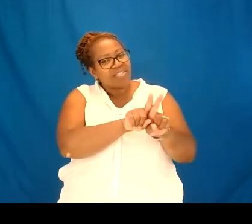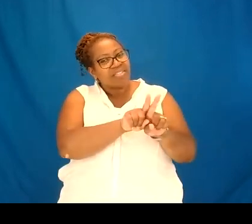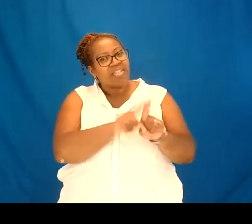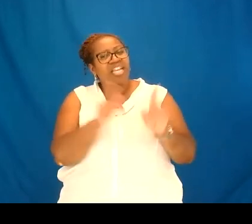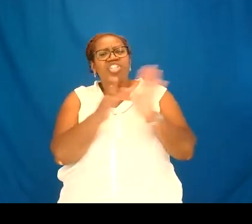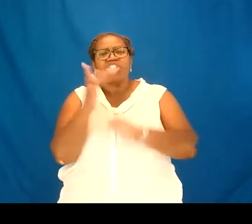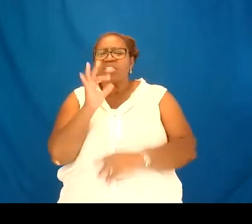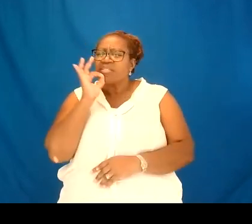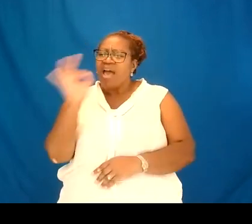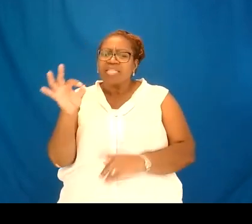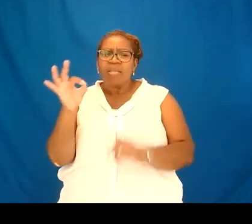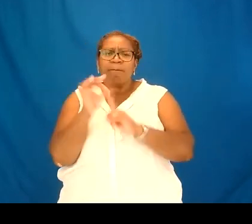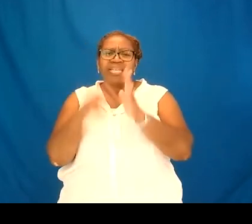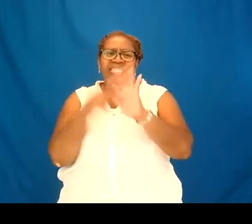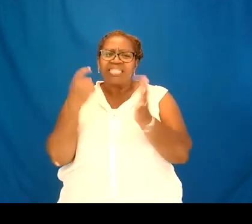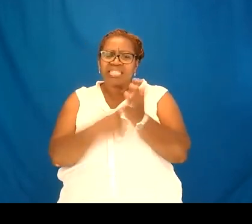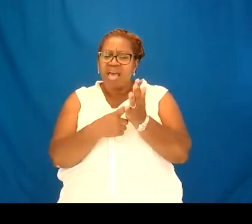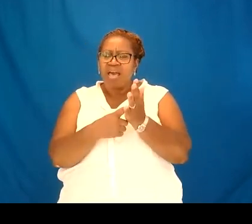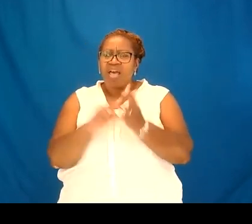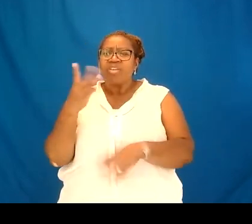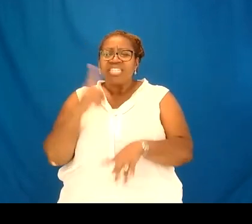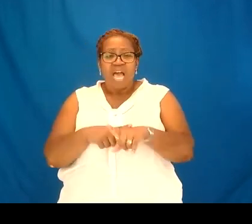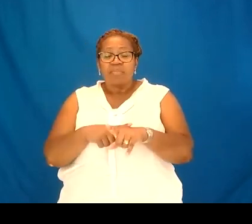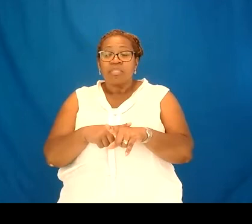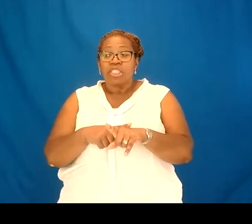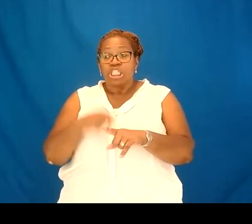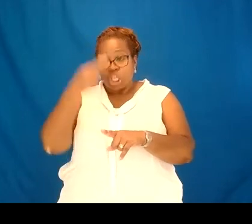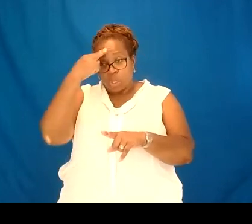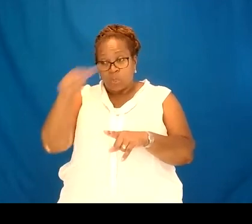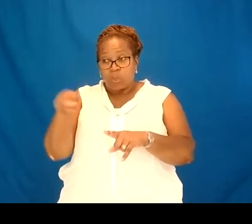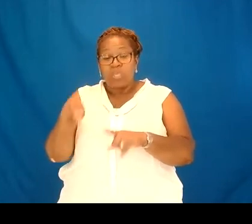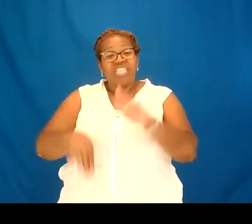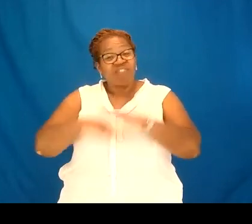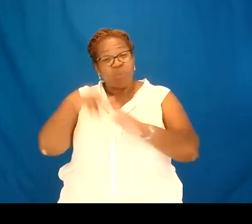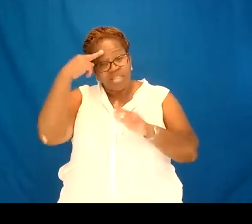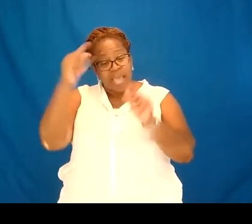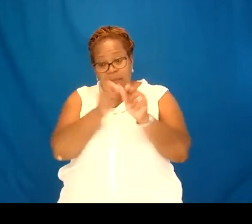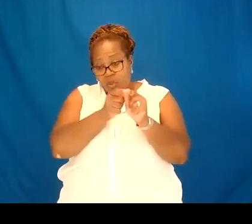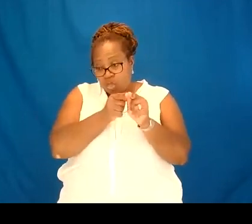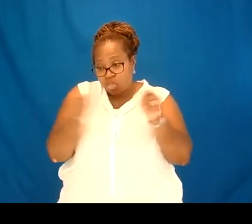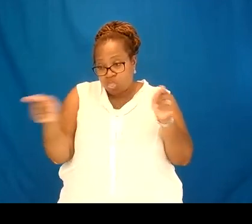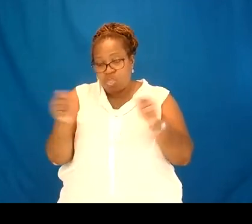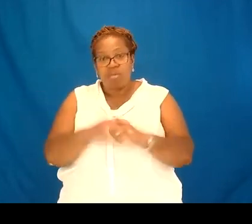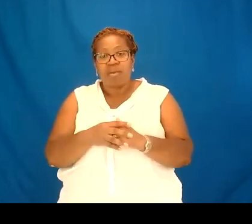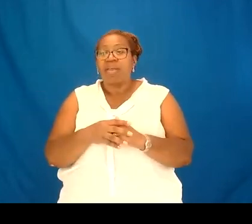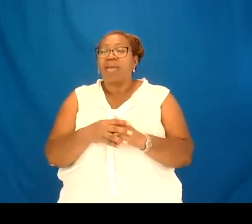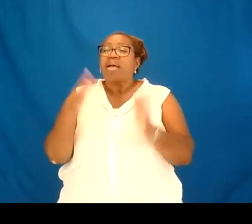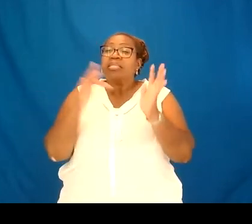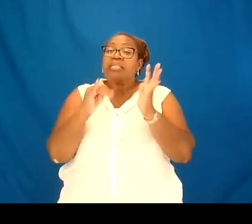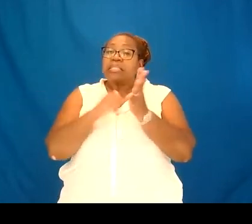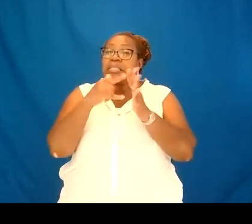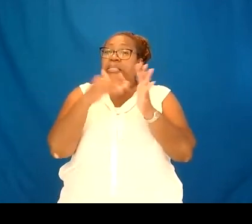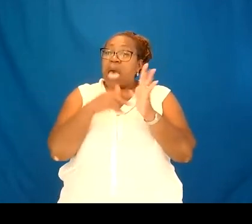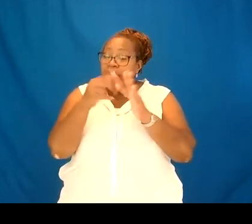full name, Simon, son of John. Peter and Jesus are in a deep relationship, and Jesus uses